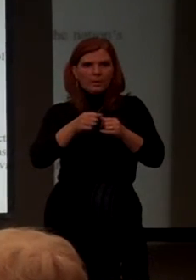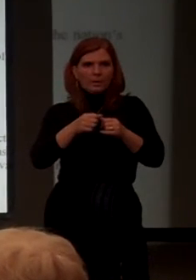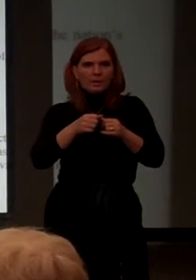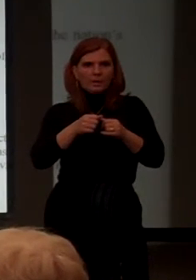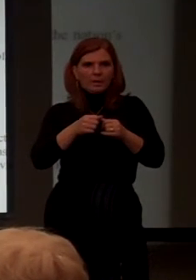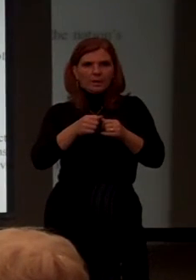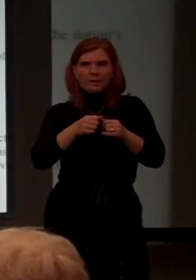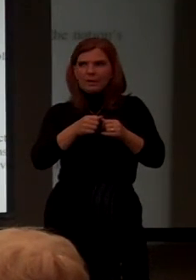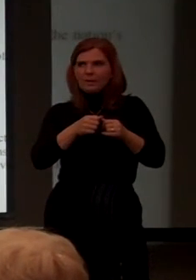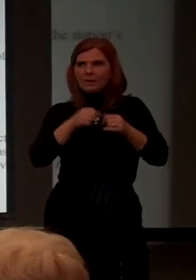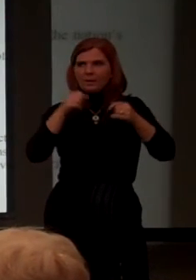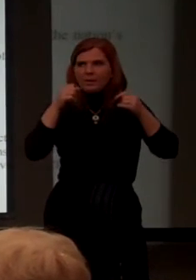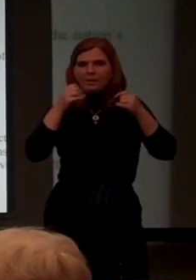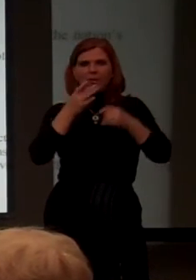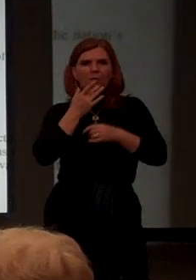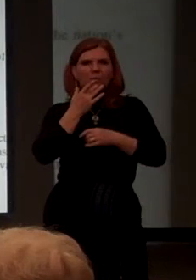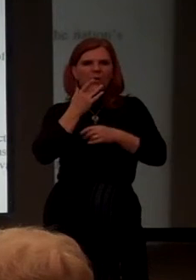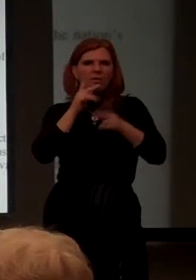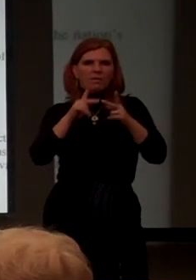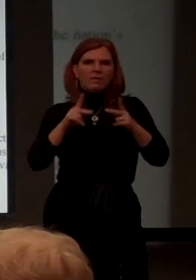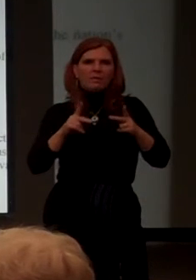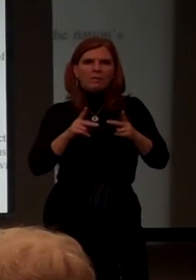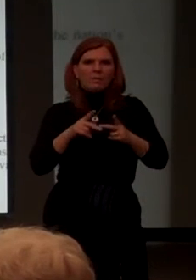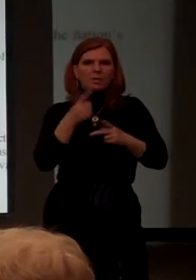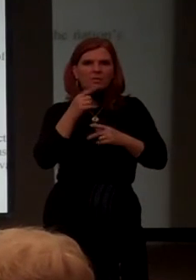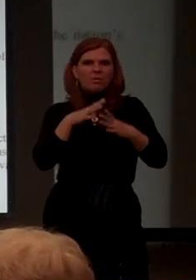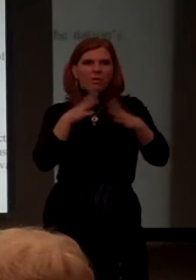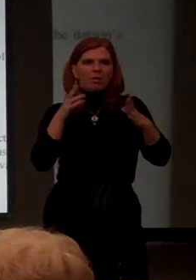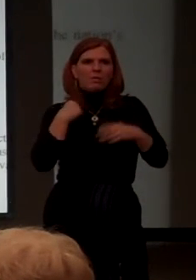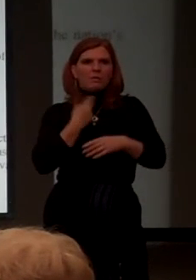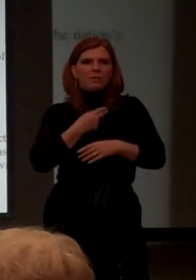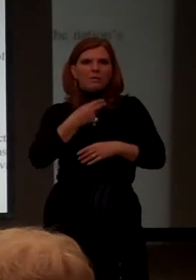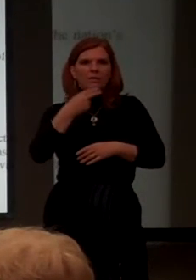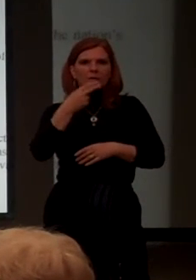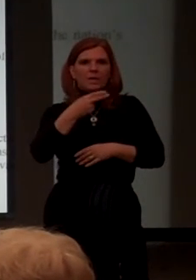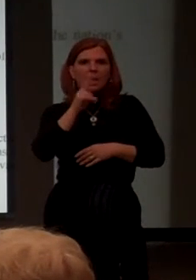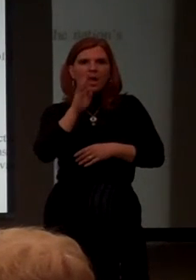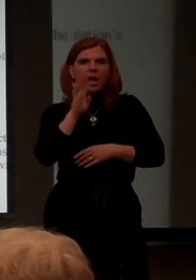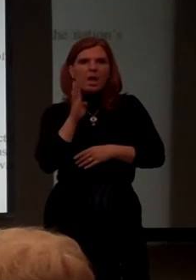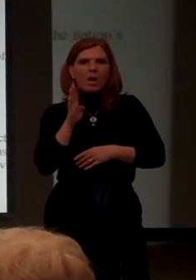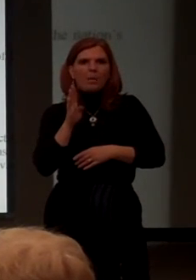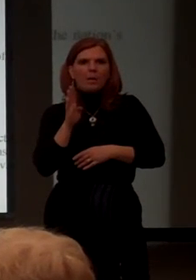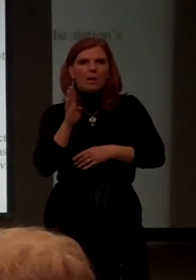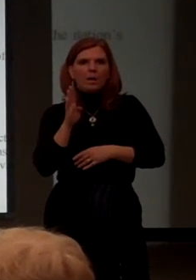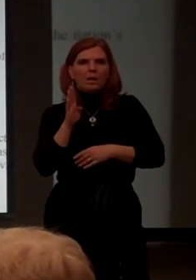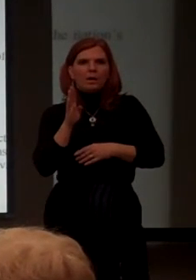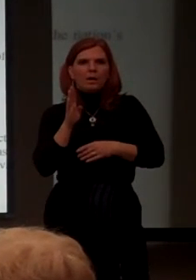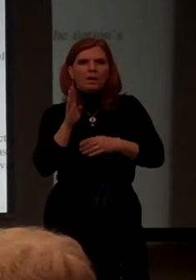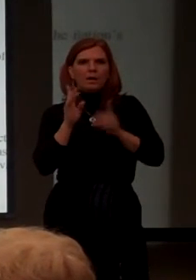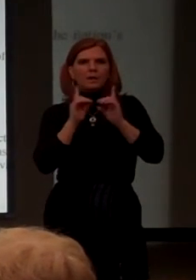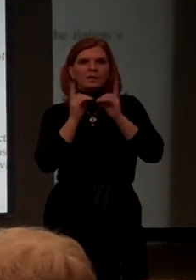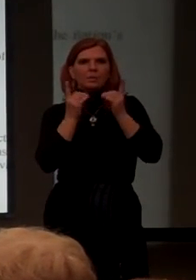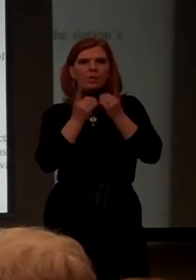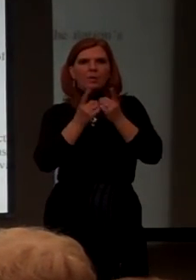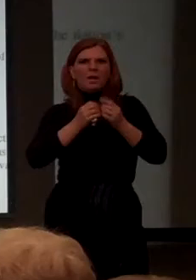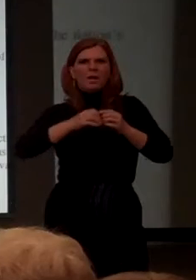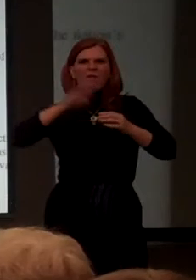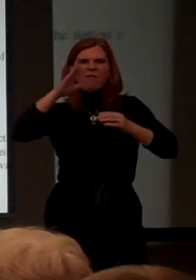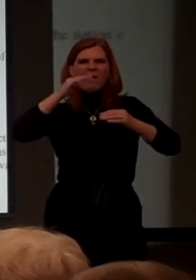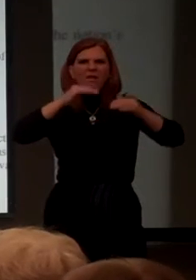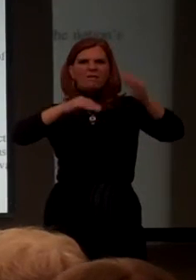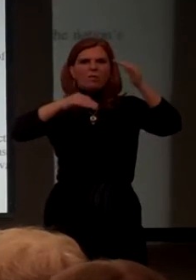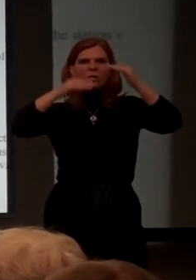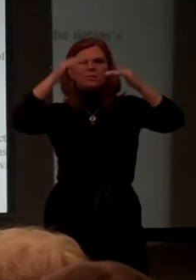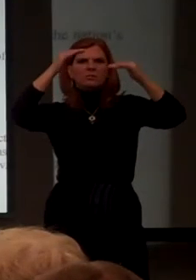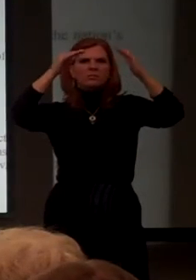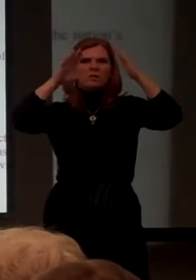a favorite place for a lot of us, the Hub Department Store. 5 stores. They had everything in